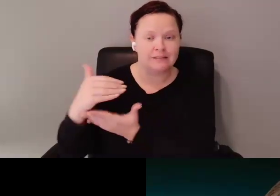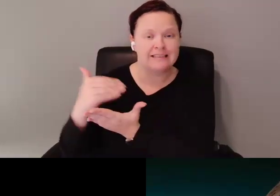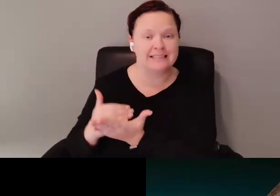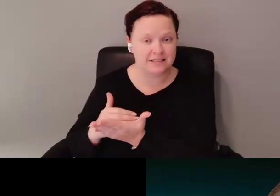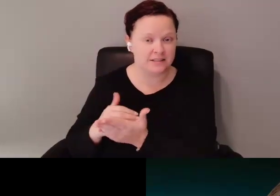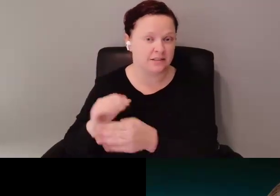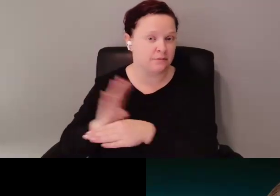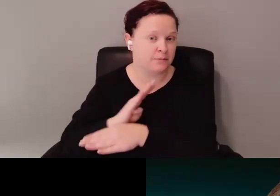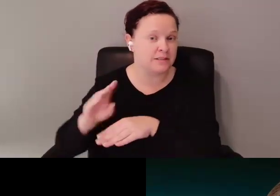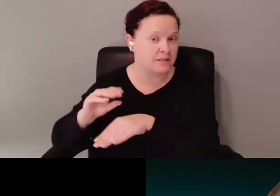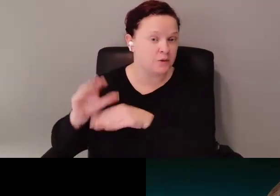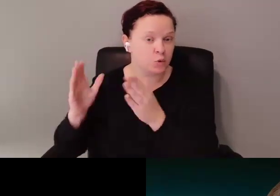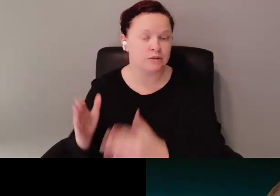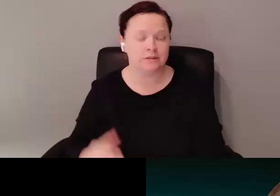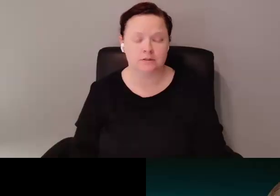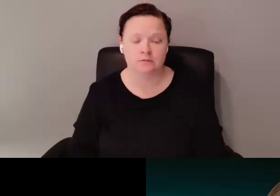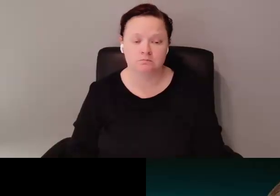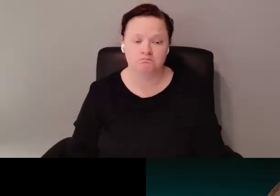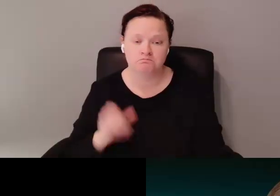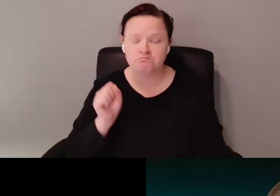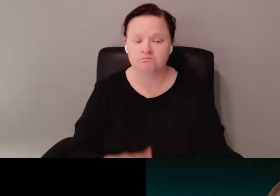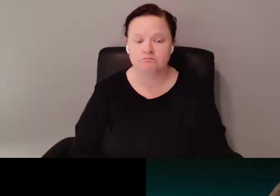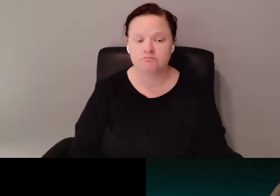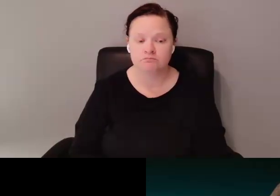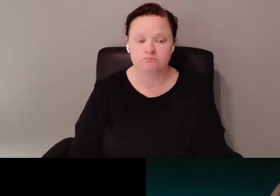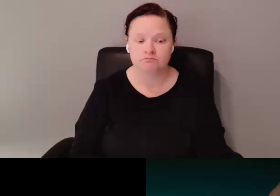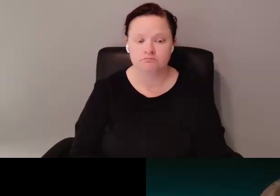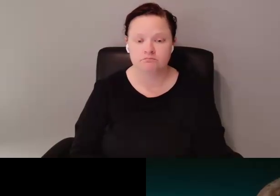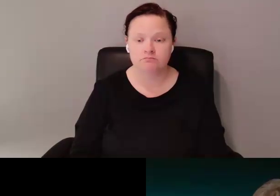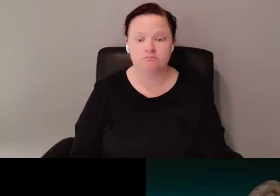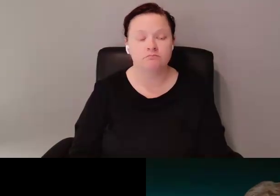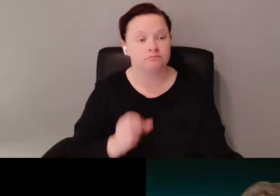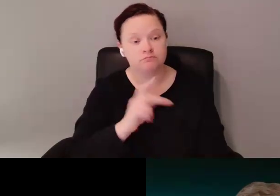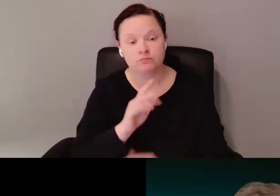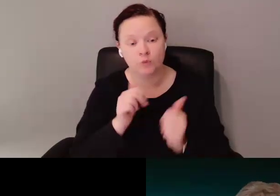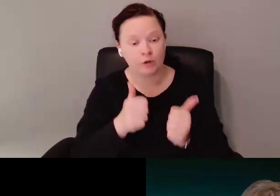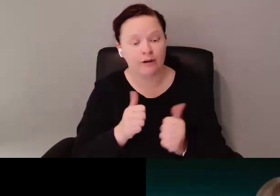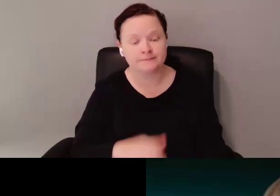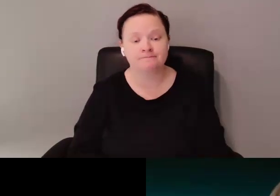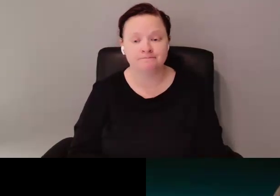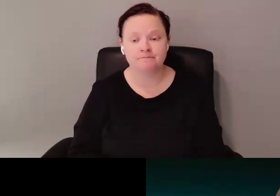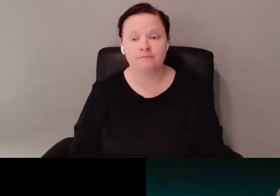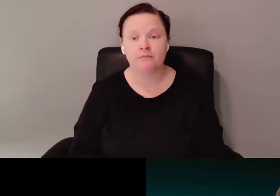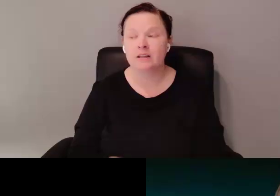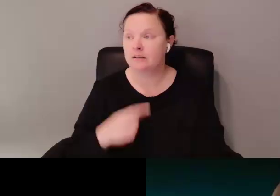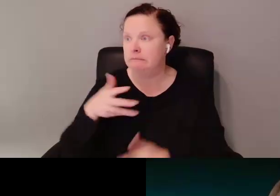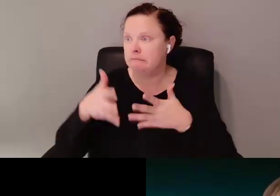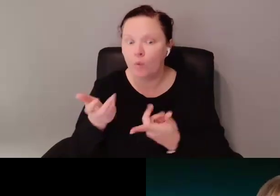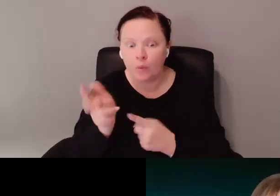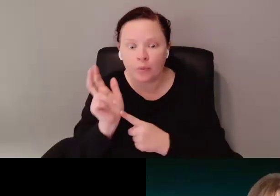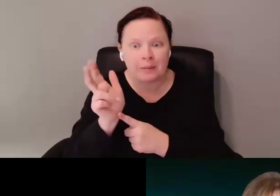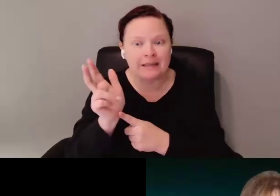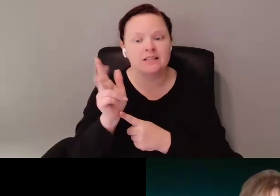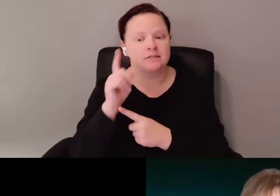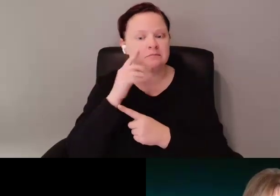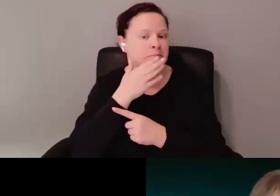business consultants. So, yep. Okay, great. We've only got 3 minutes, so I think I